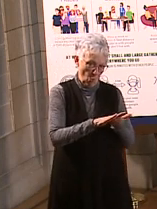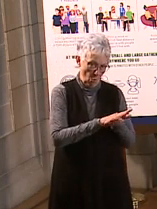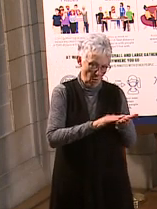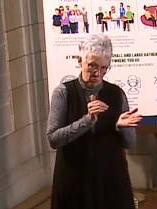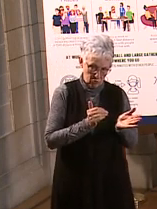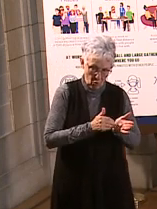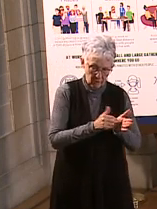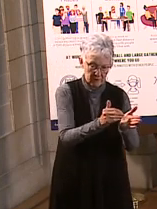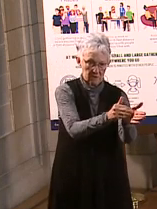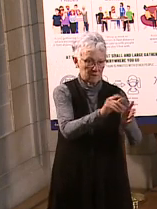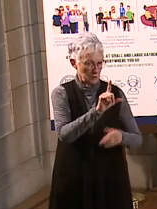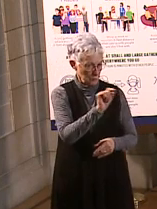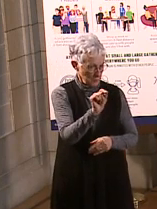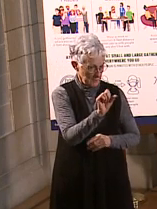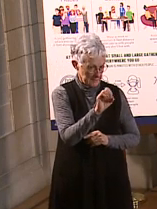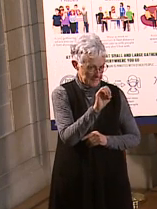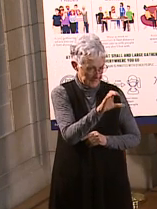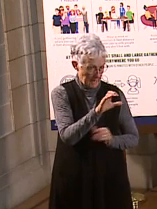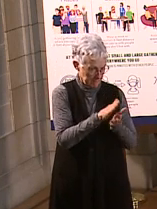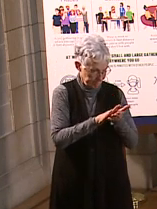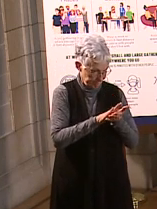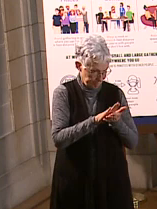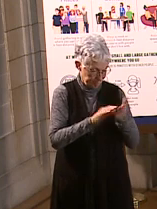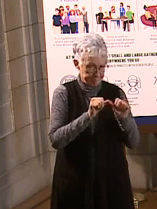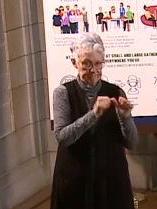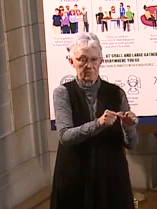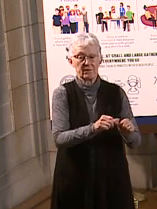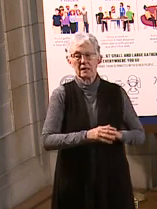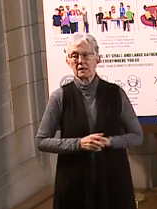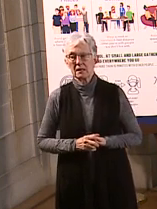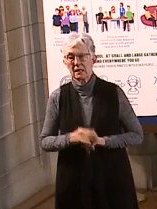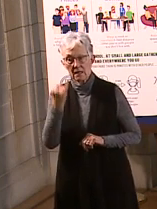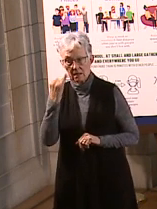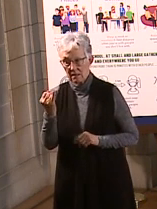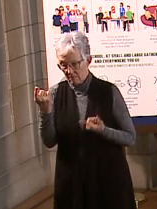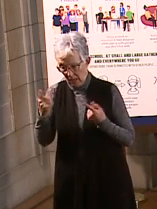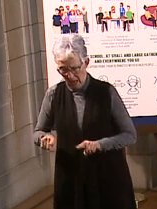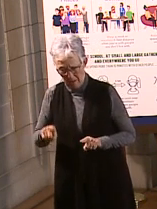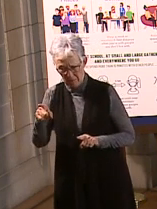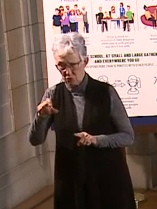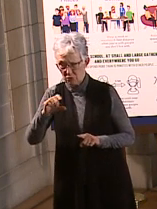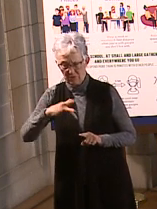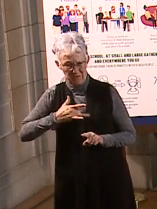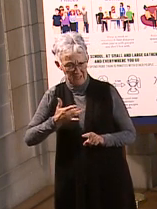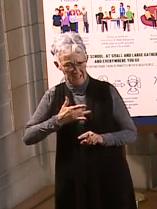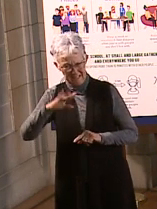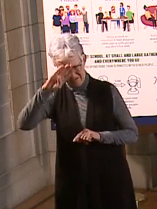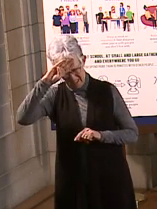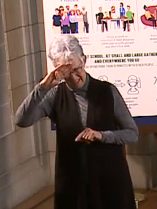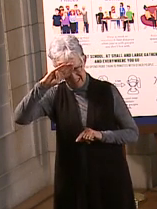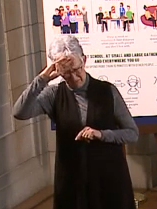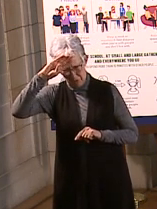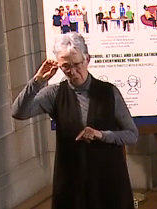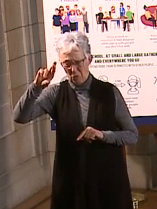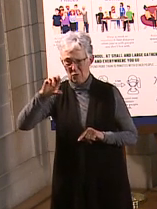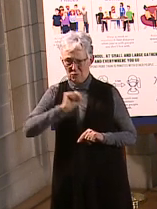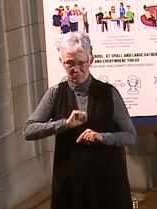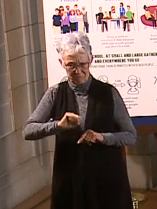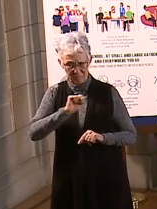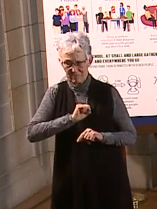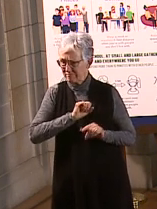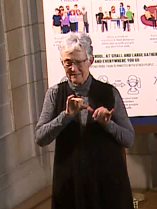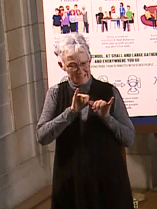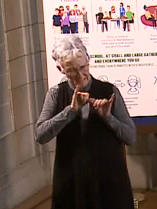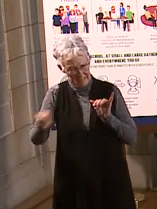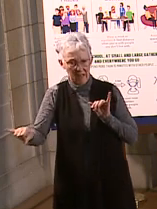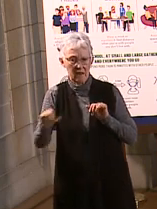is make sure that if you have that fever, that cough, or if you've lost sense of taste or smell, that you stay home so that you